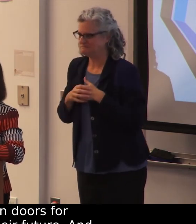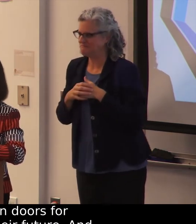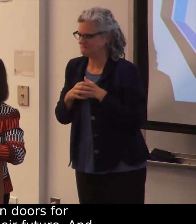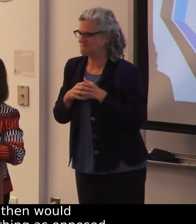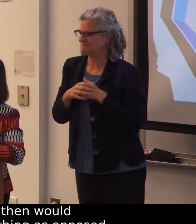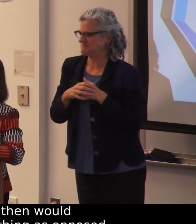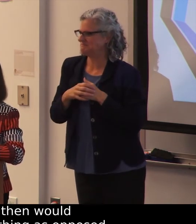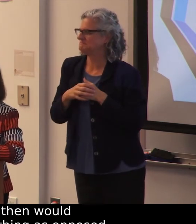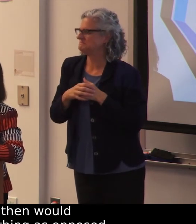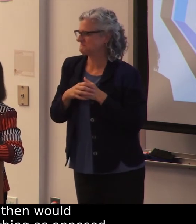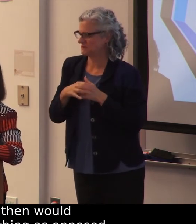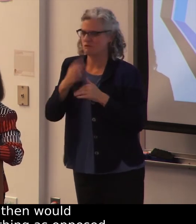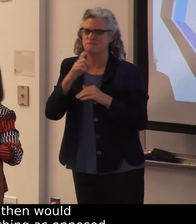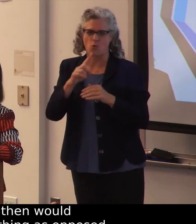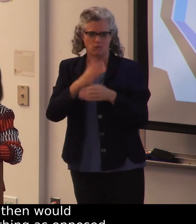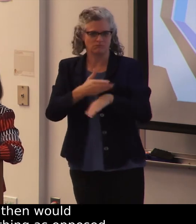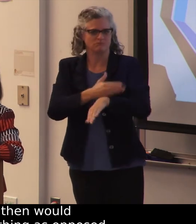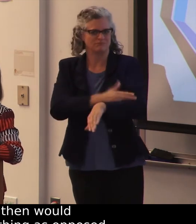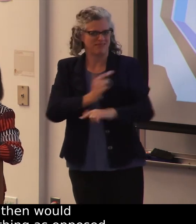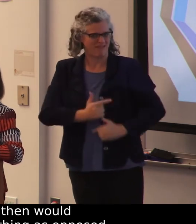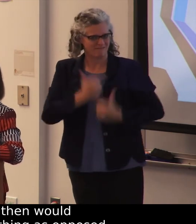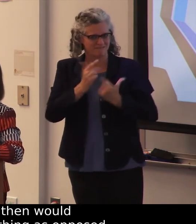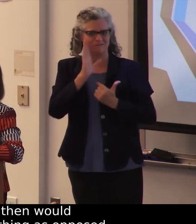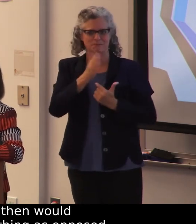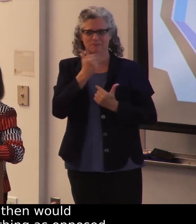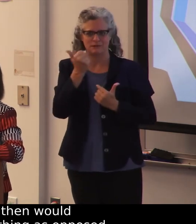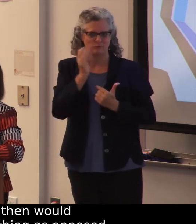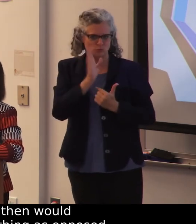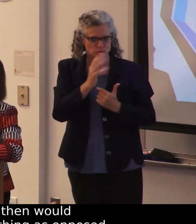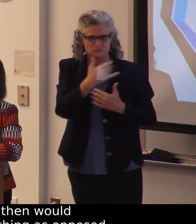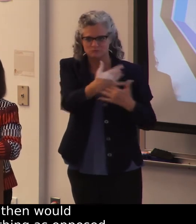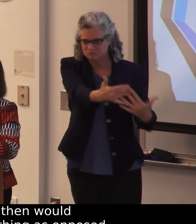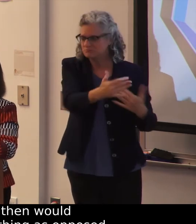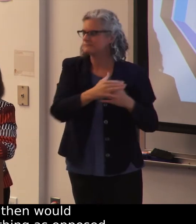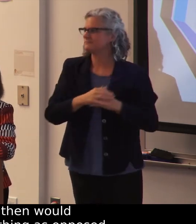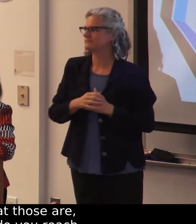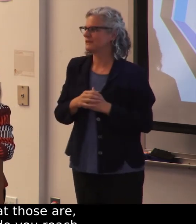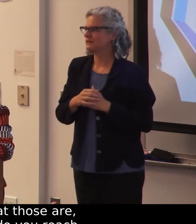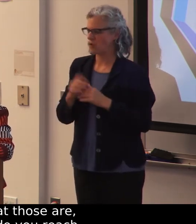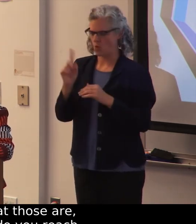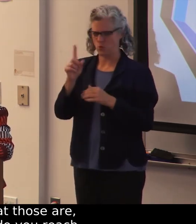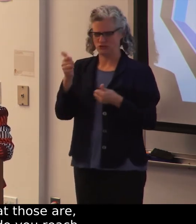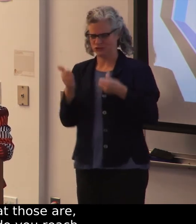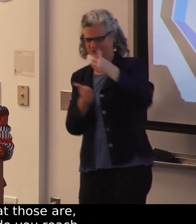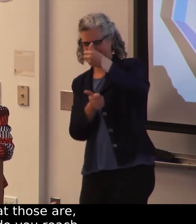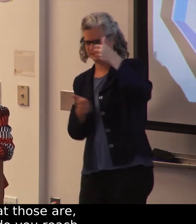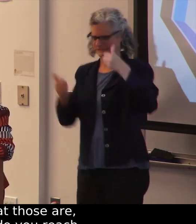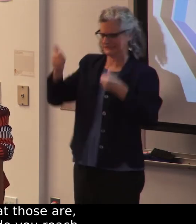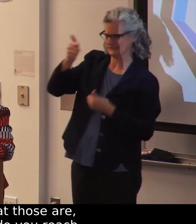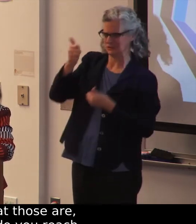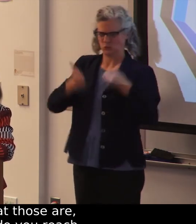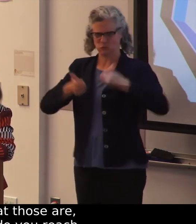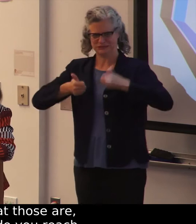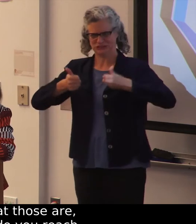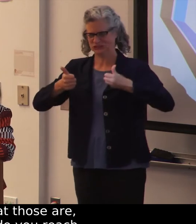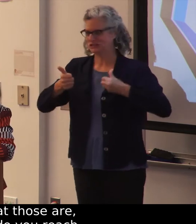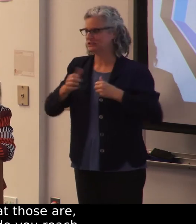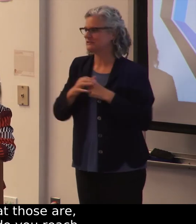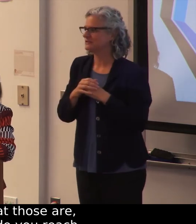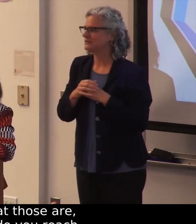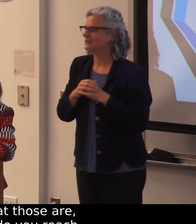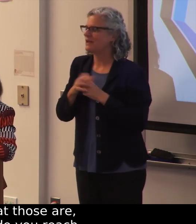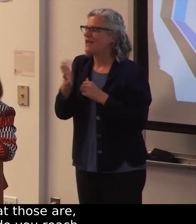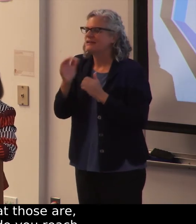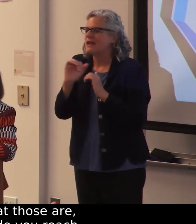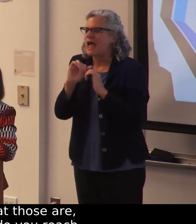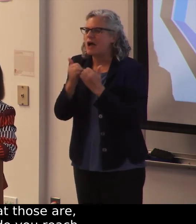are languages that you then would prioritize one thing as opposed to another. So I think that those are, and how do you reach parents,